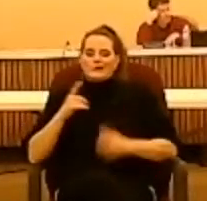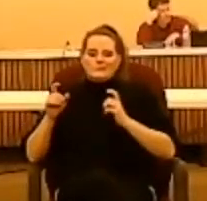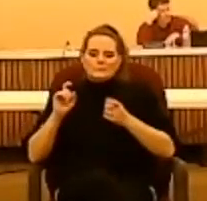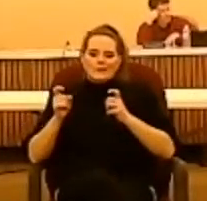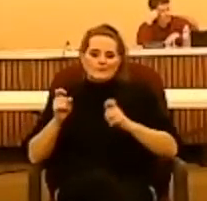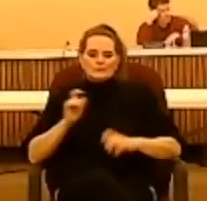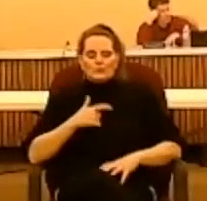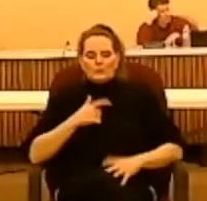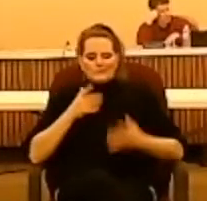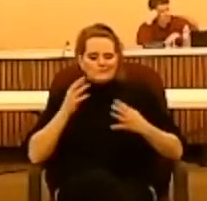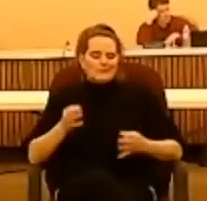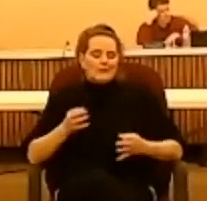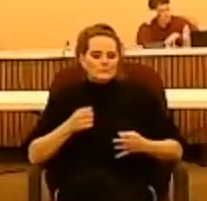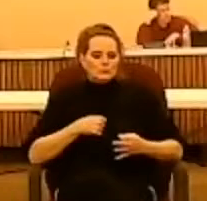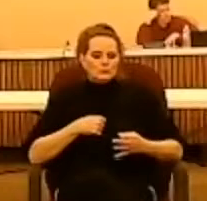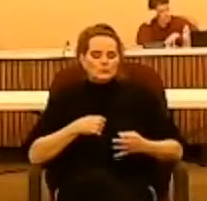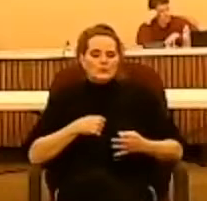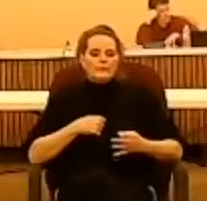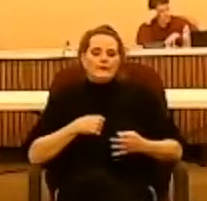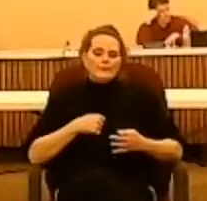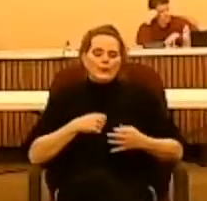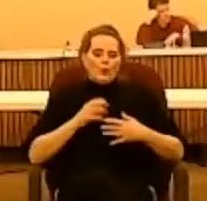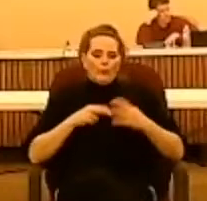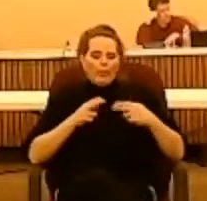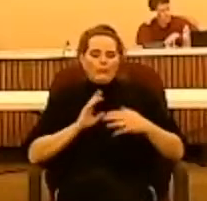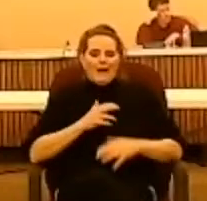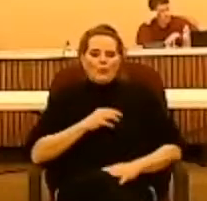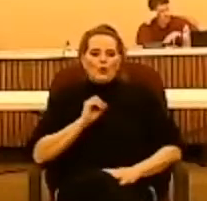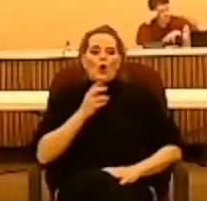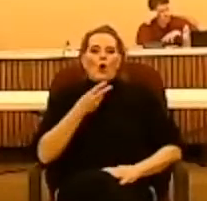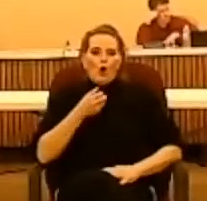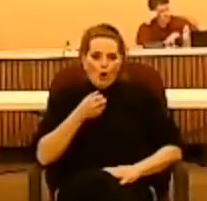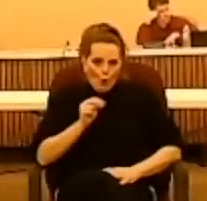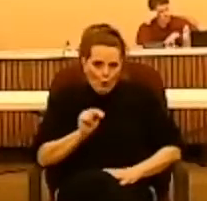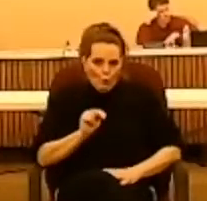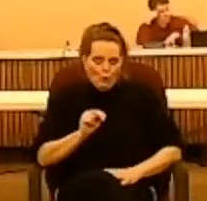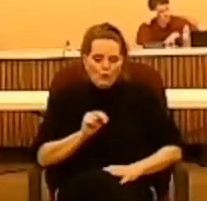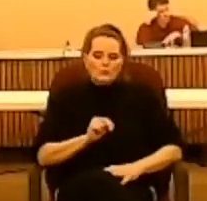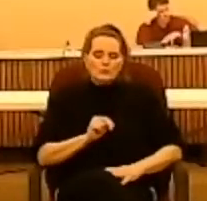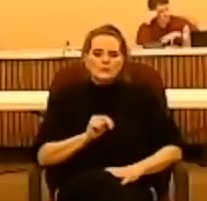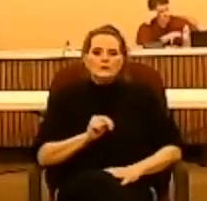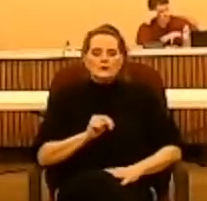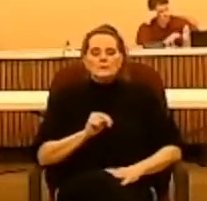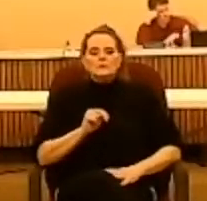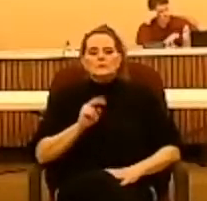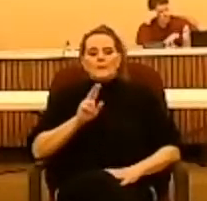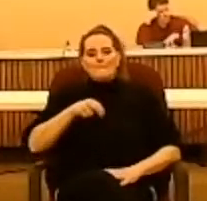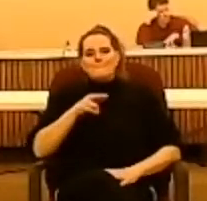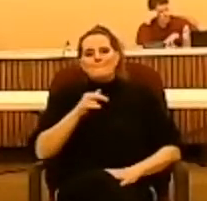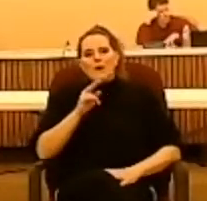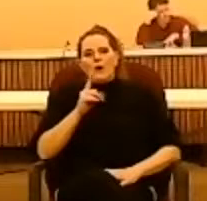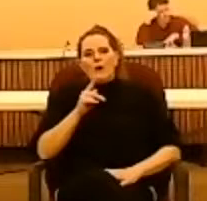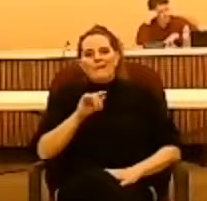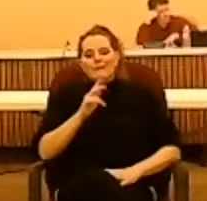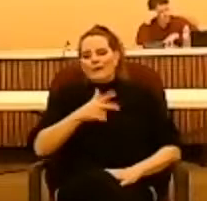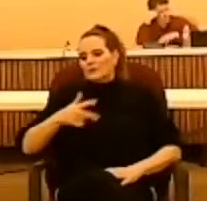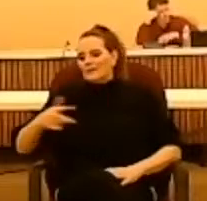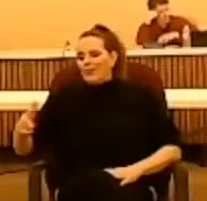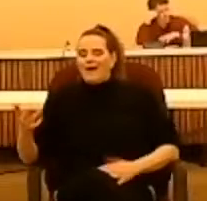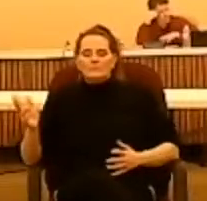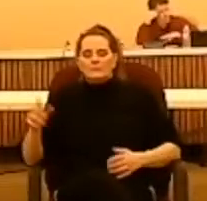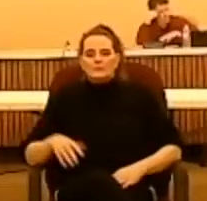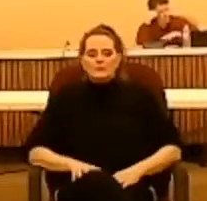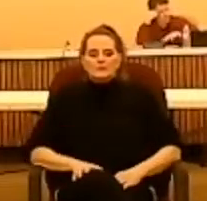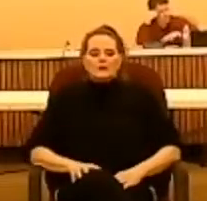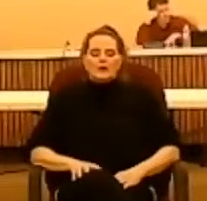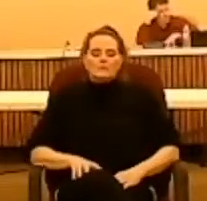parking lot. Chris Hauser from engineering drew up spaces, a couple